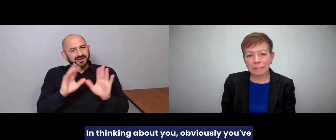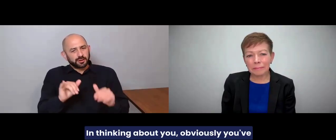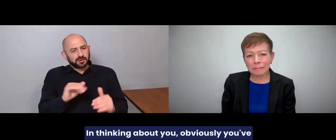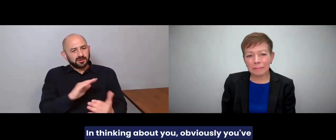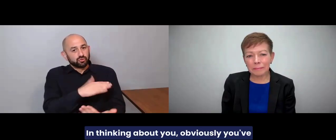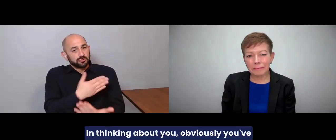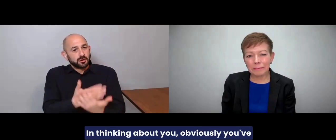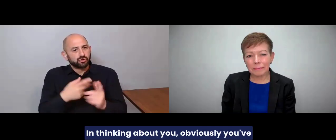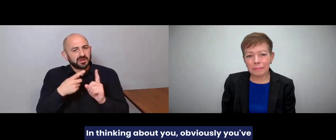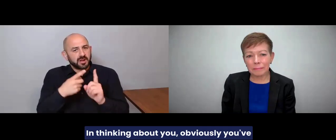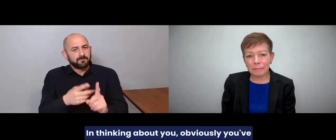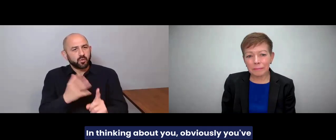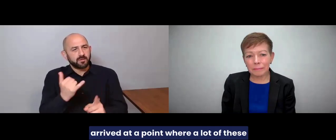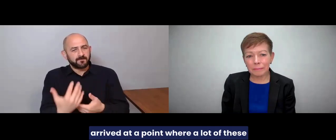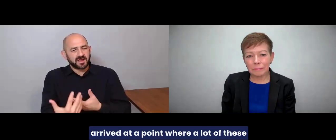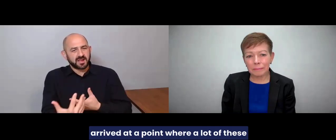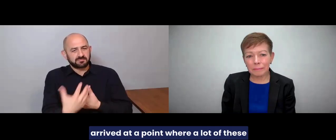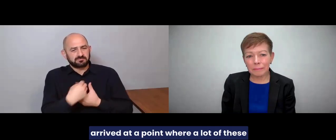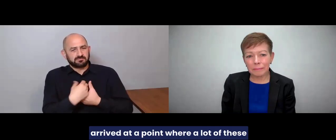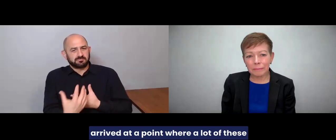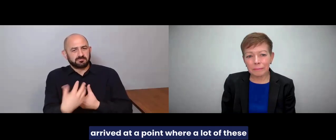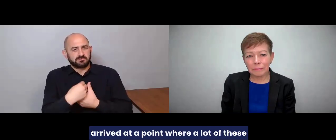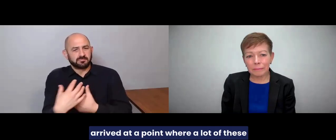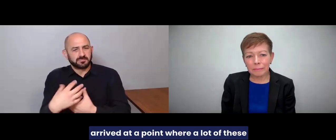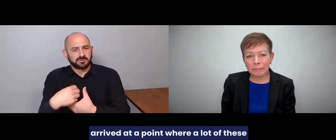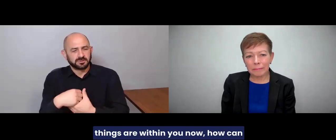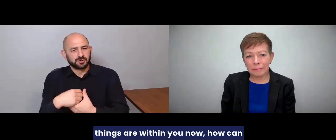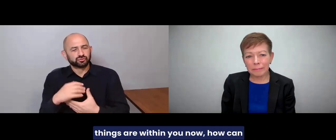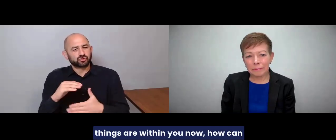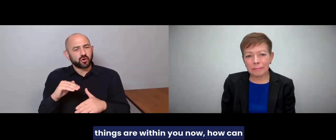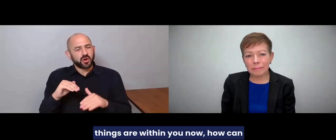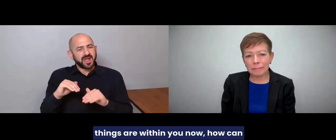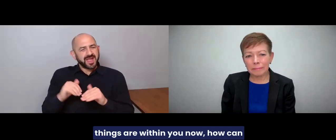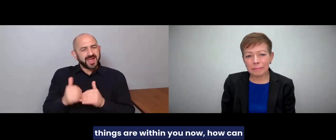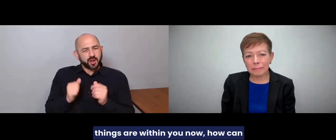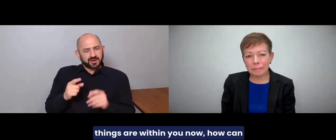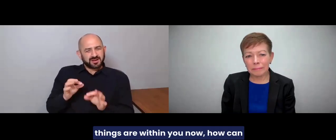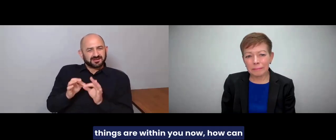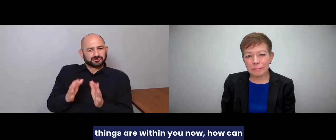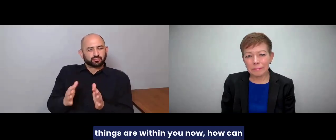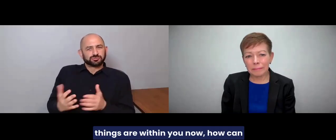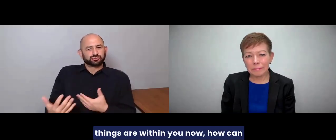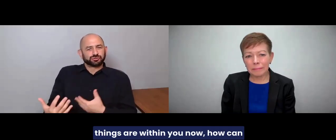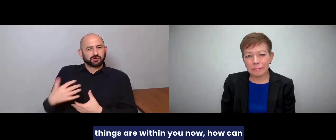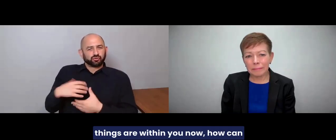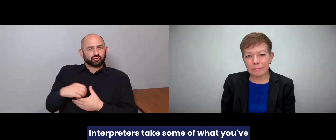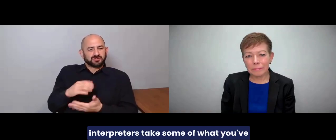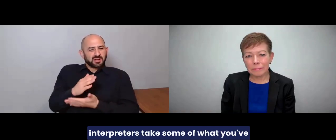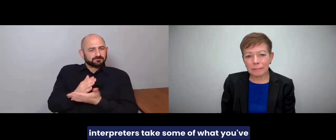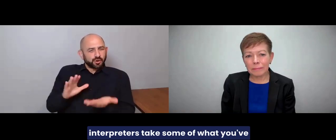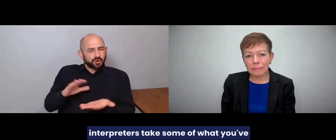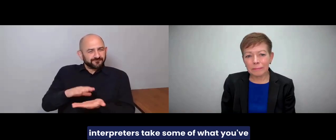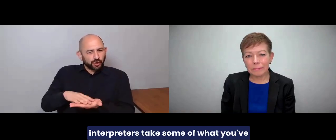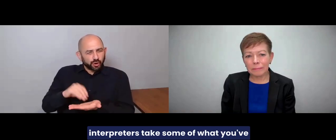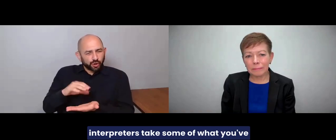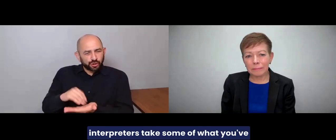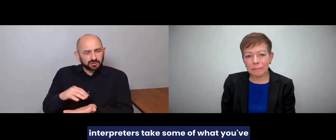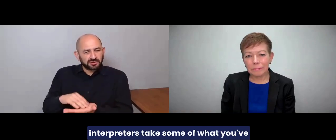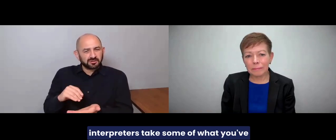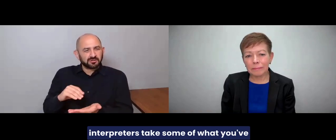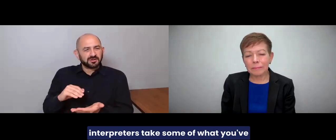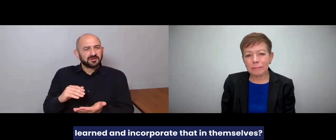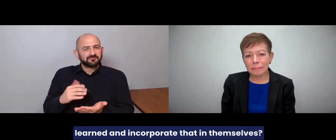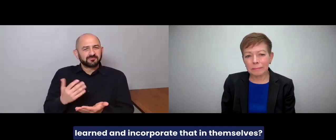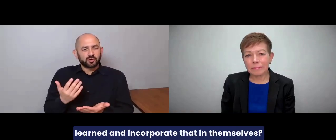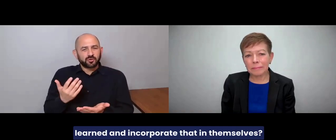about you, obviously you've arrived at a point where a lot of these things are within you now. How can interpreters take some